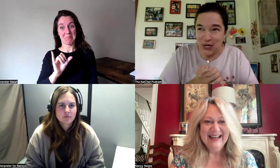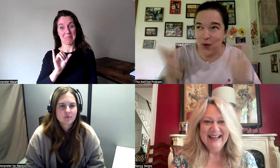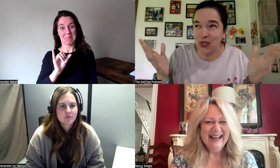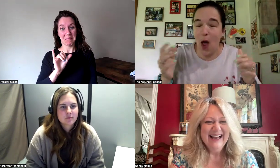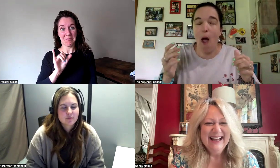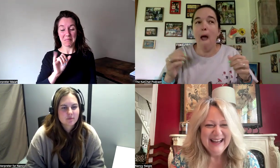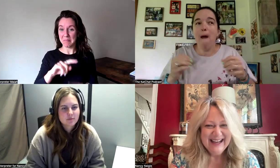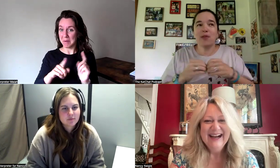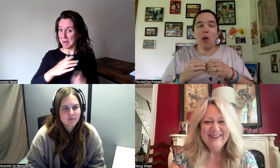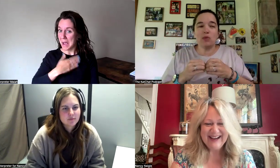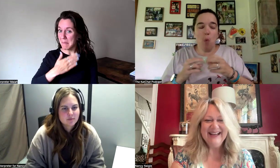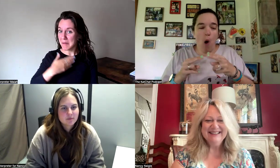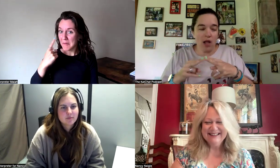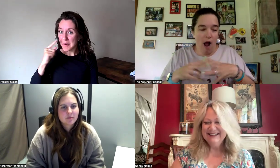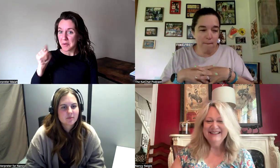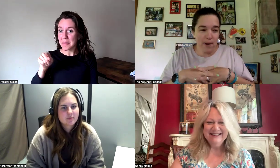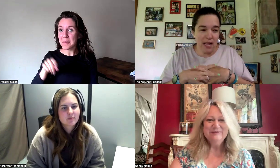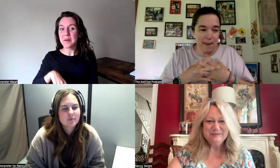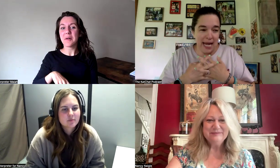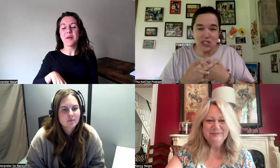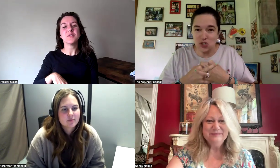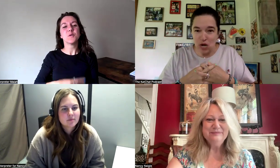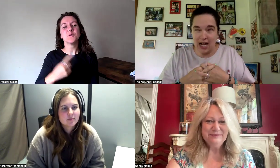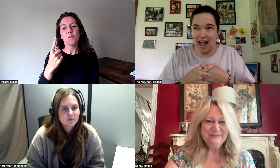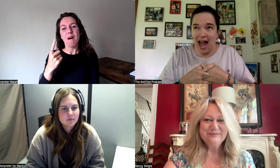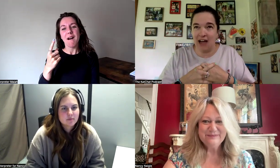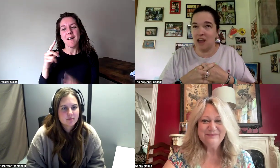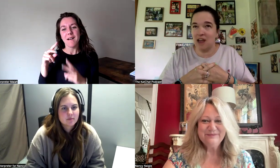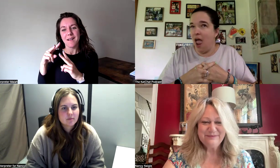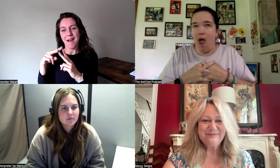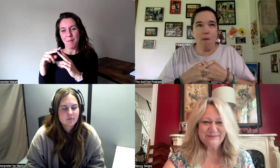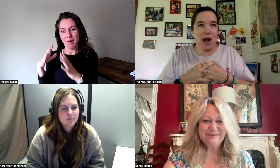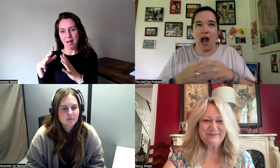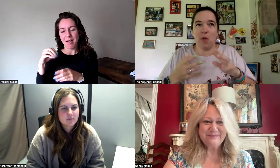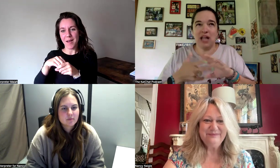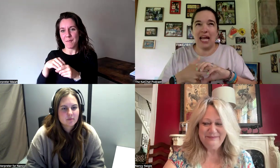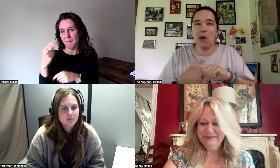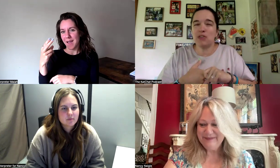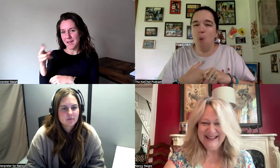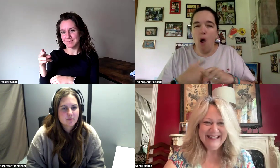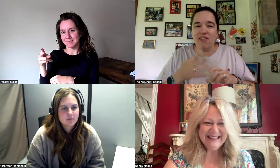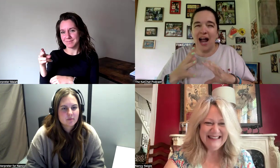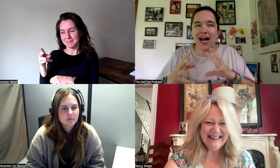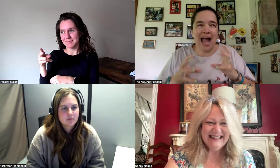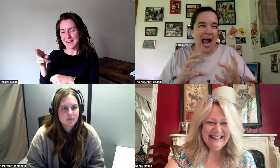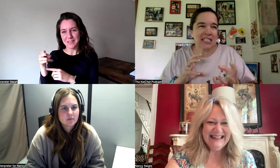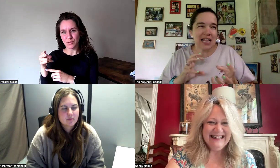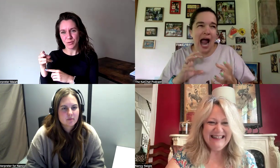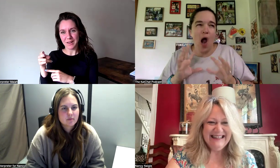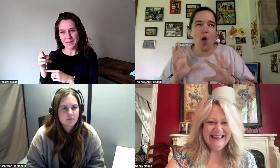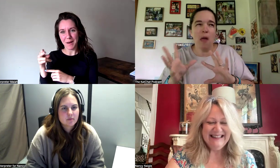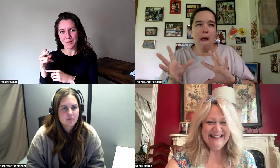happy for you, But there was Right. one couple in my history class. Oh my God, it was like he was more like a